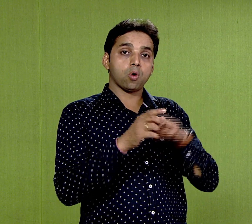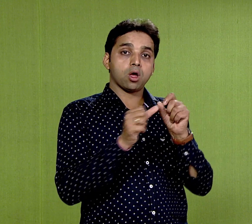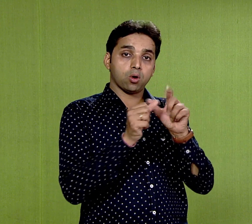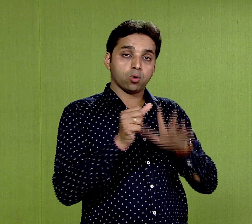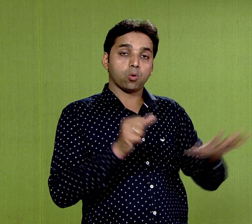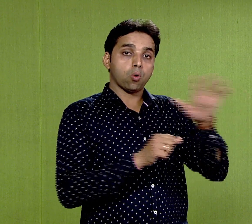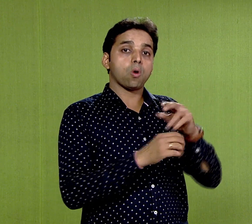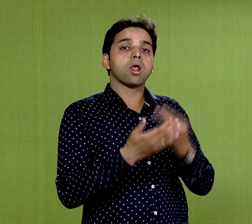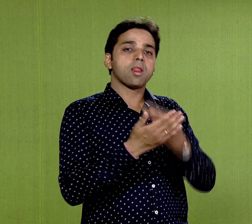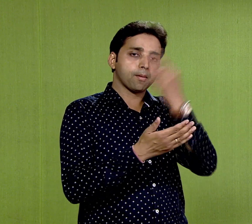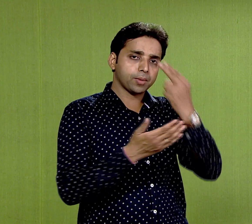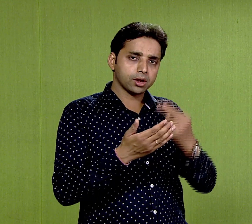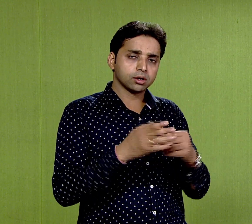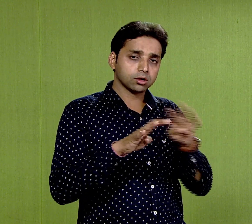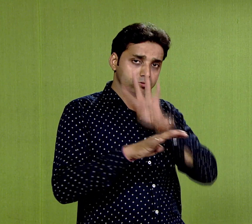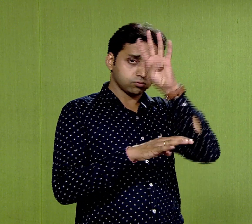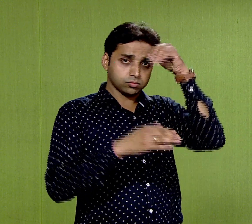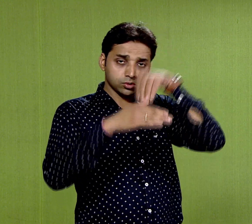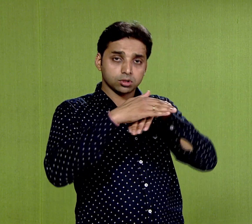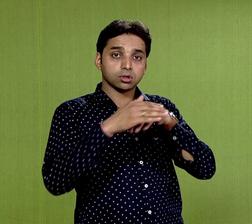under the king Aurangzeb